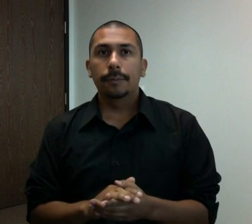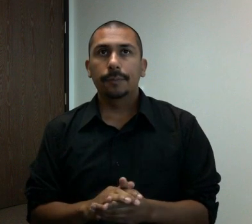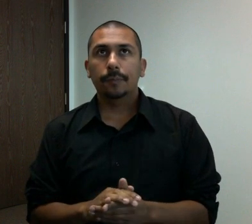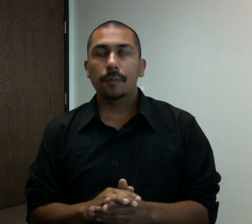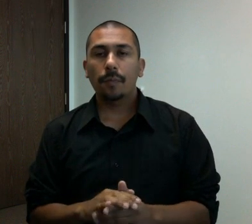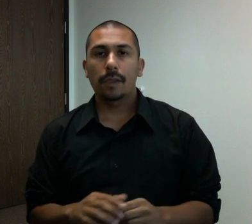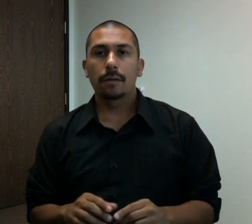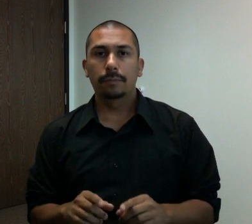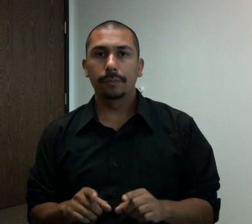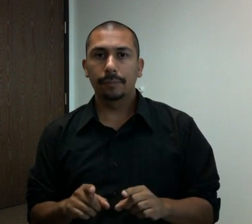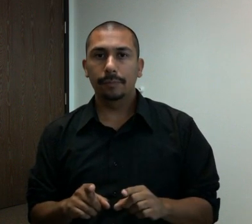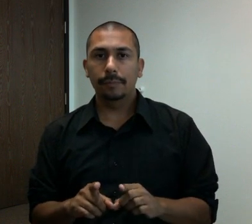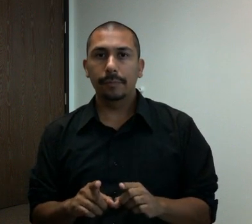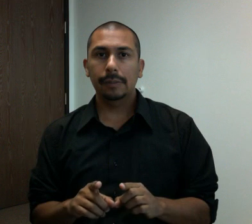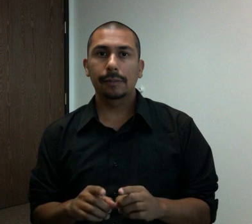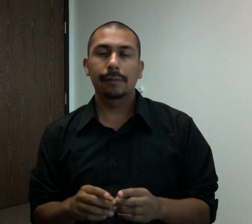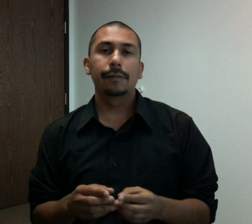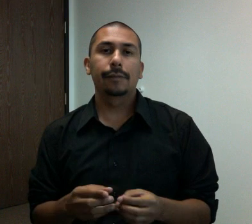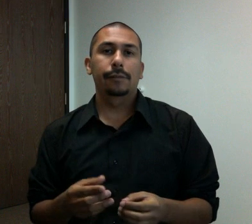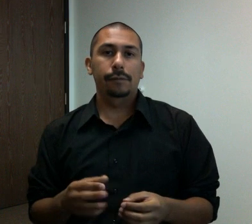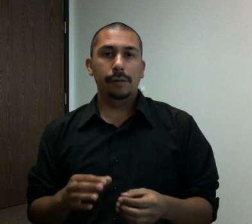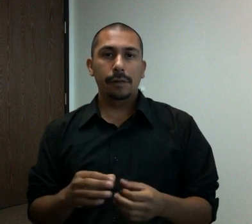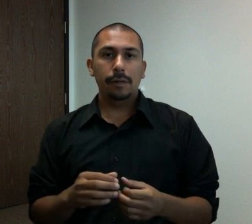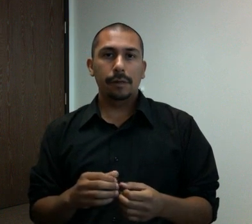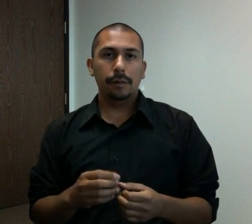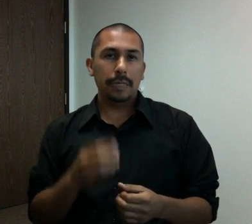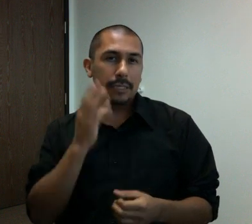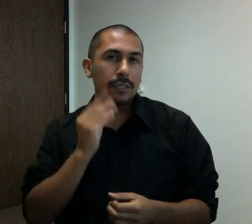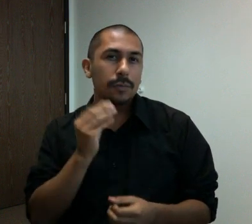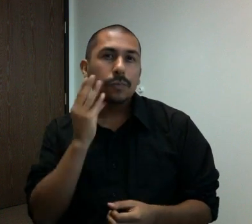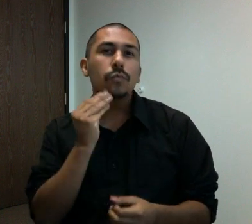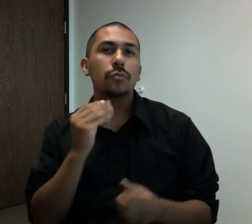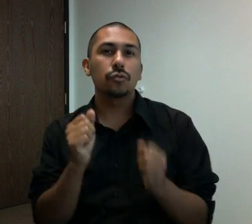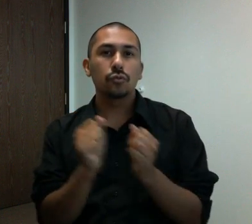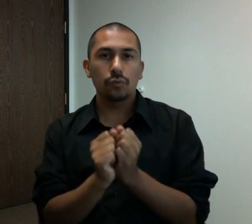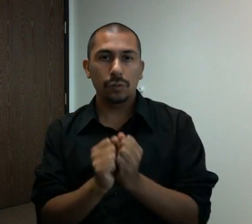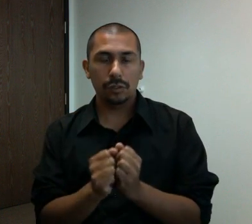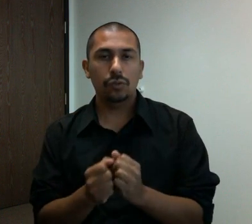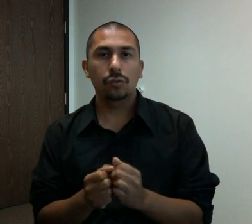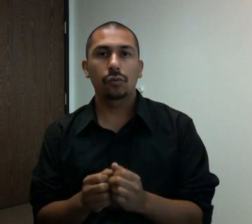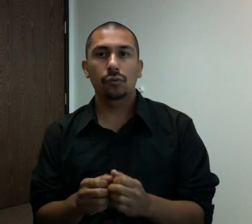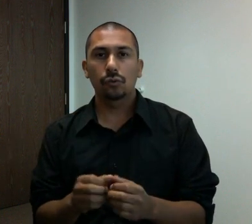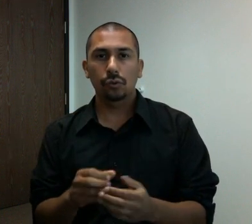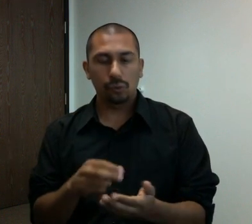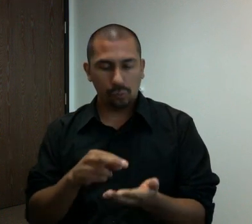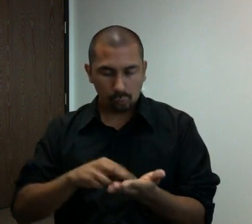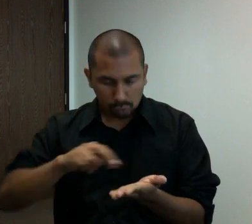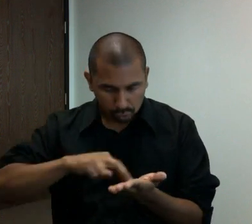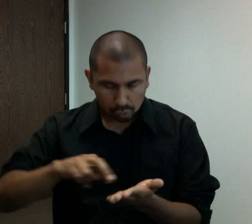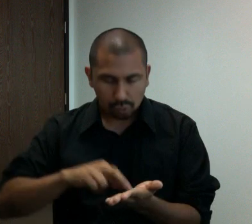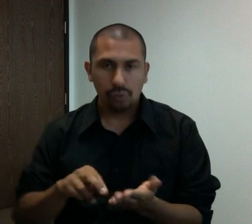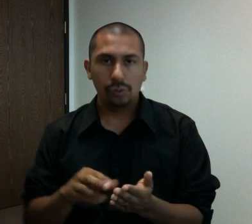source. And then they assemble their sources. So students usually come to class with an